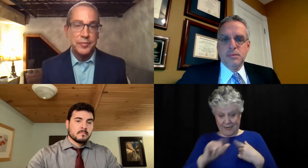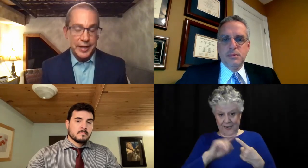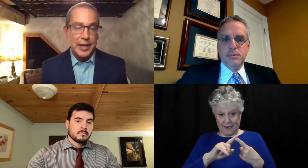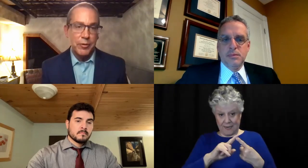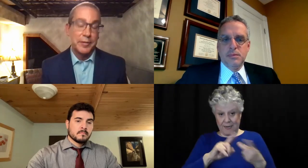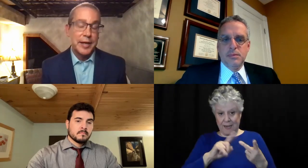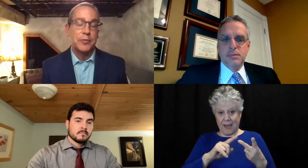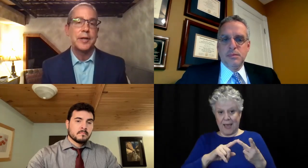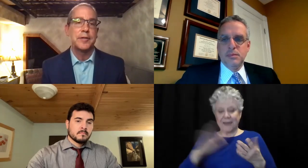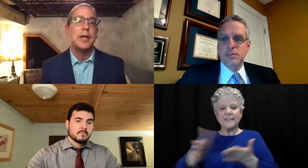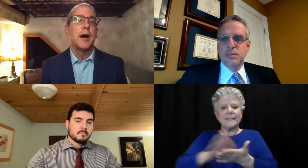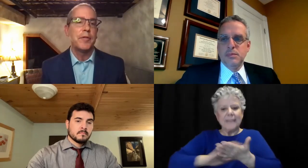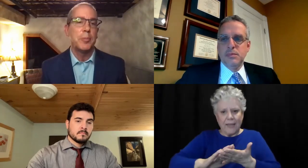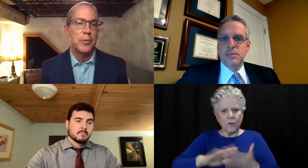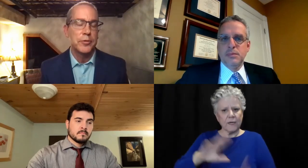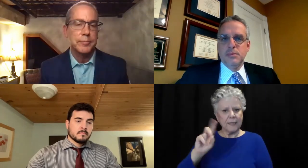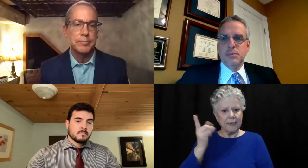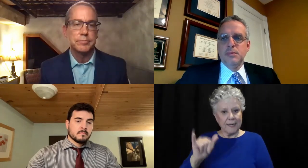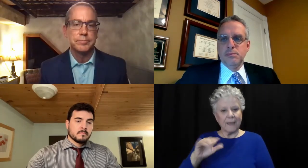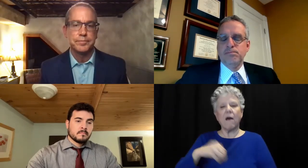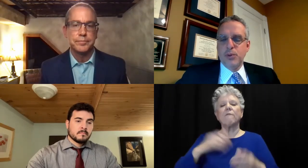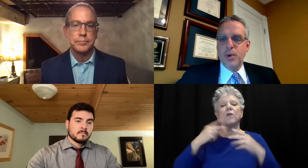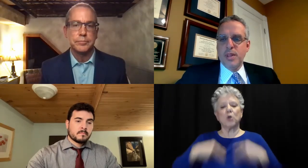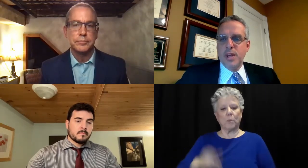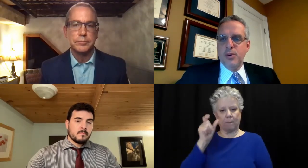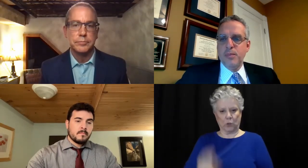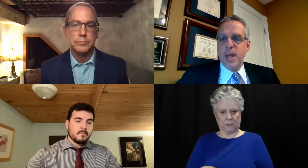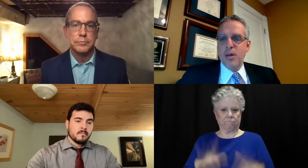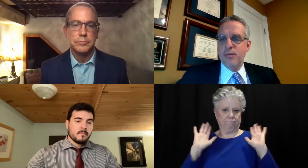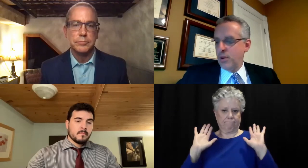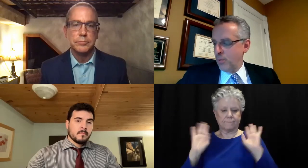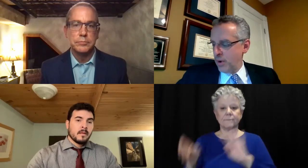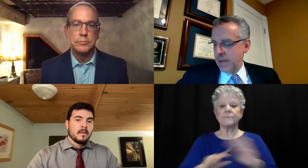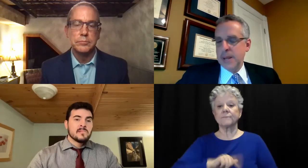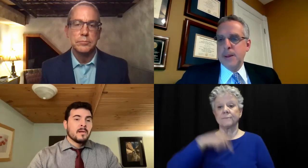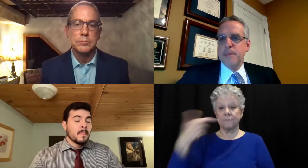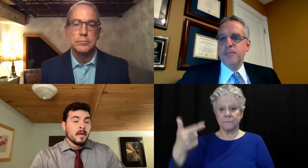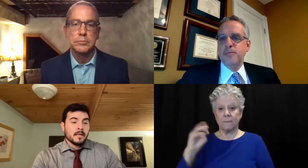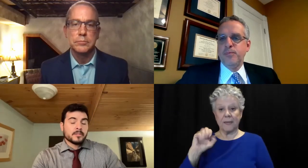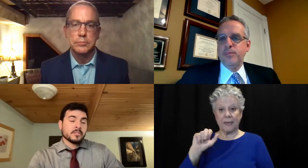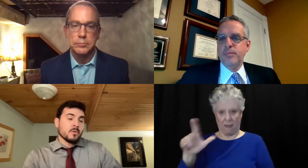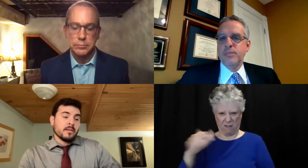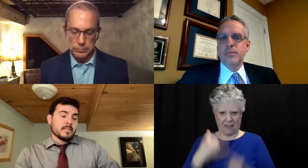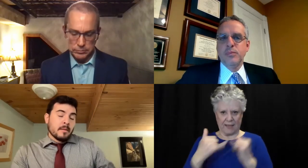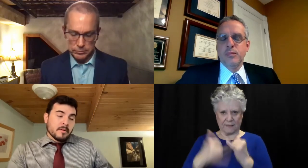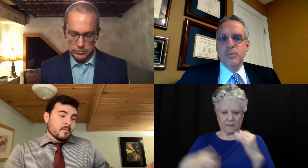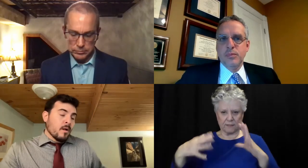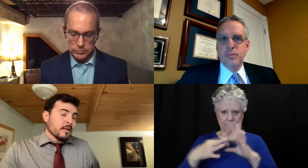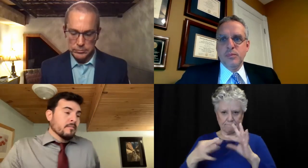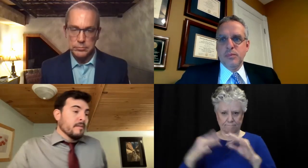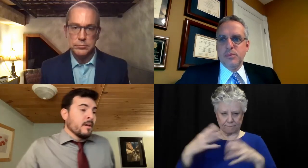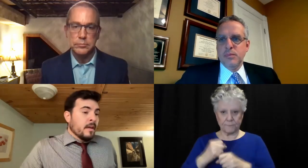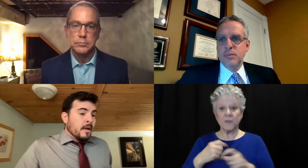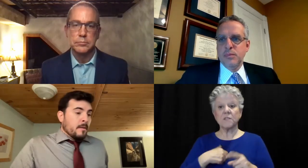and sacred dignity of the human person. Great, thank you. Miguel, final word. Sure, so on the topic of